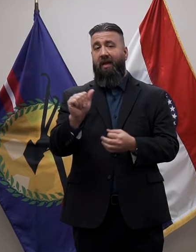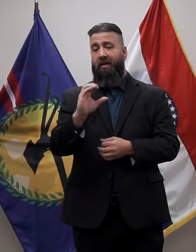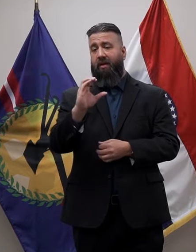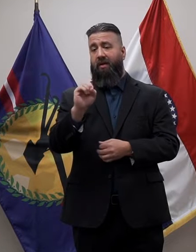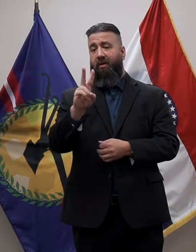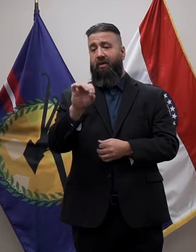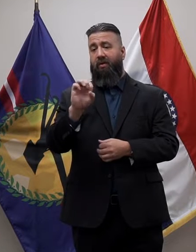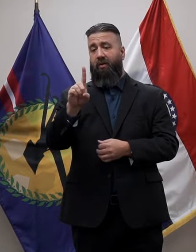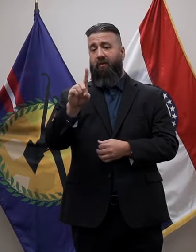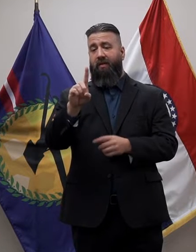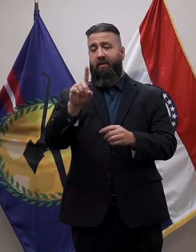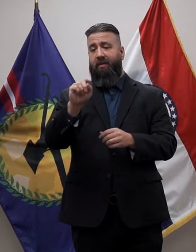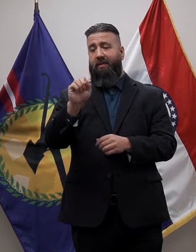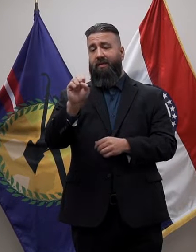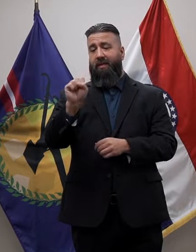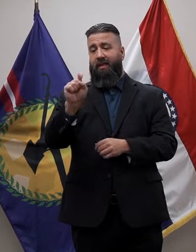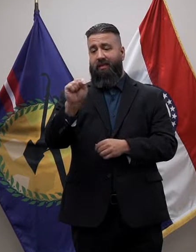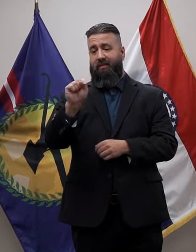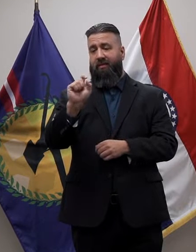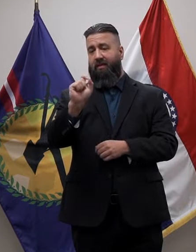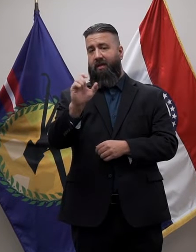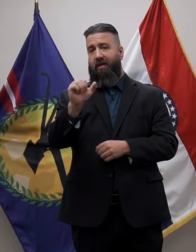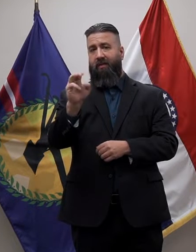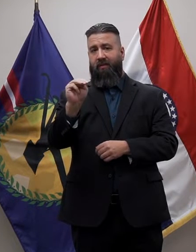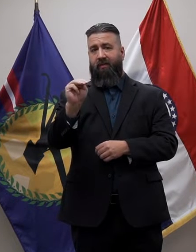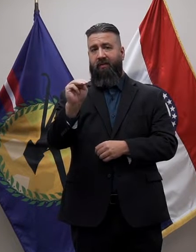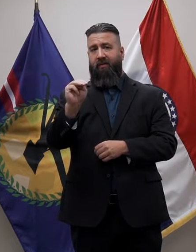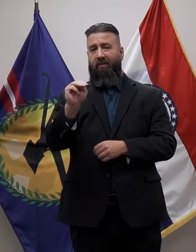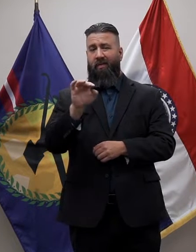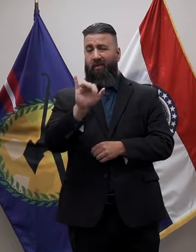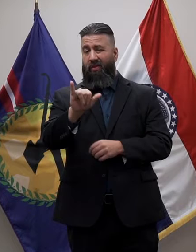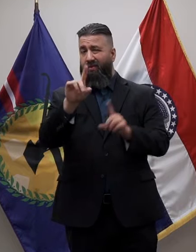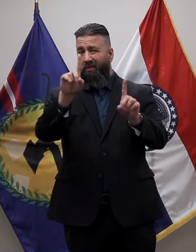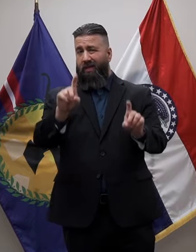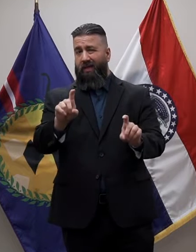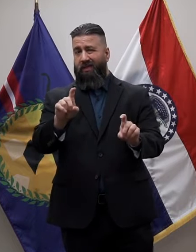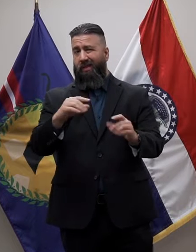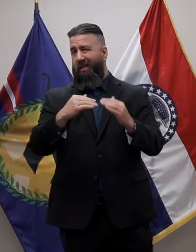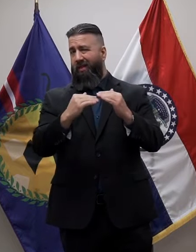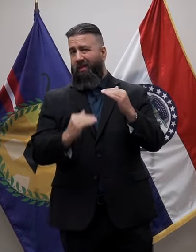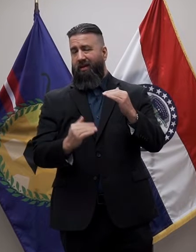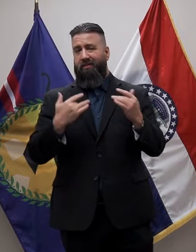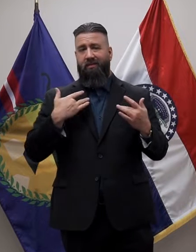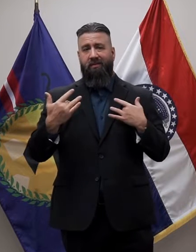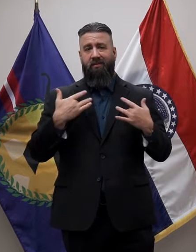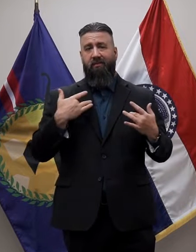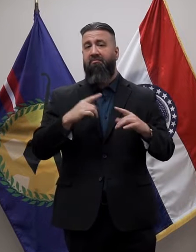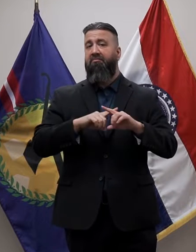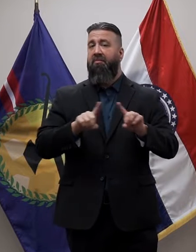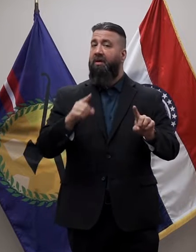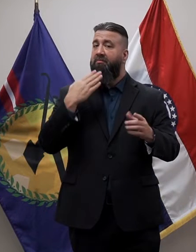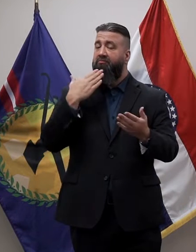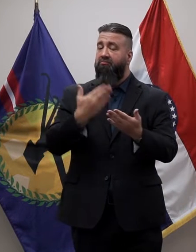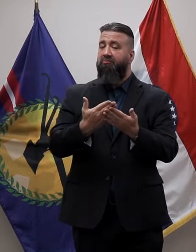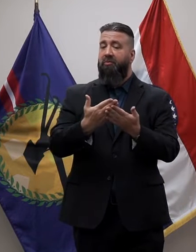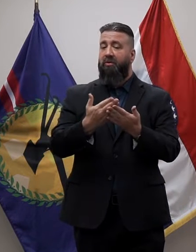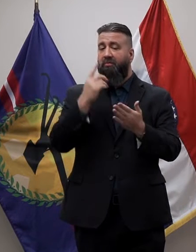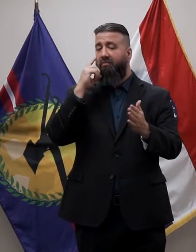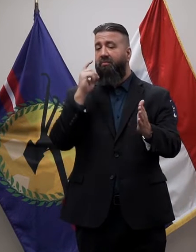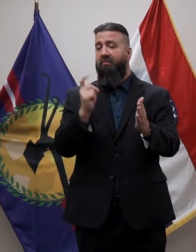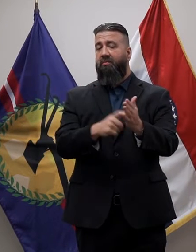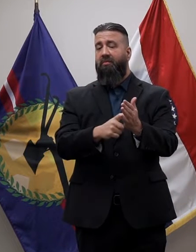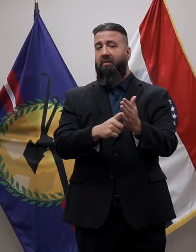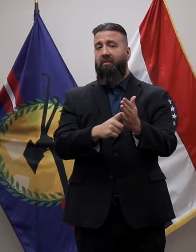covidtest.gov. These tests are less sensitive at detecting the virus. However, they are good at detecting the virus during